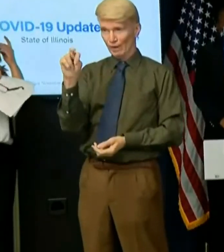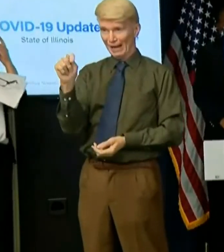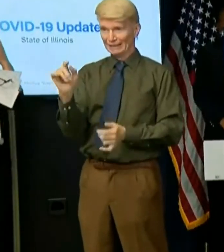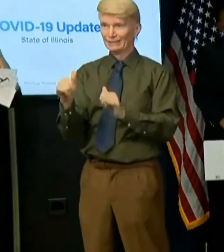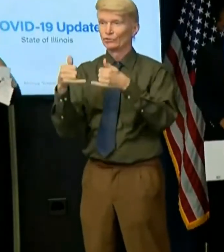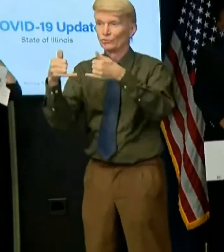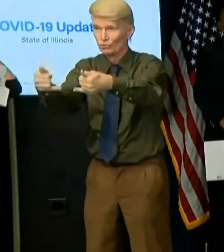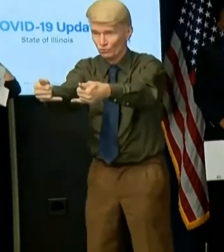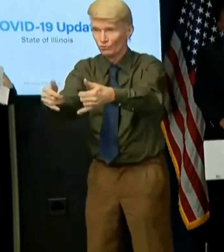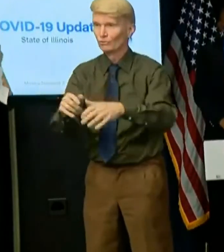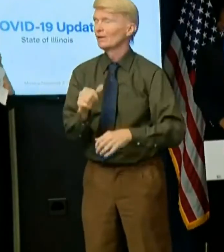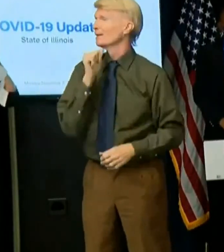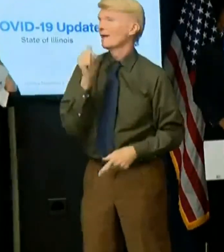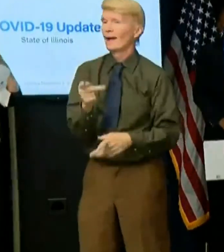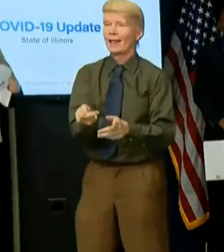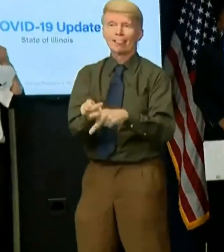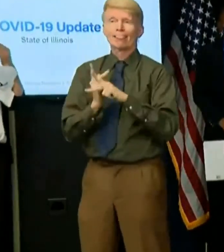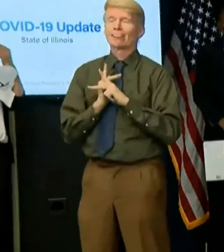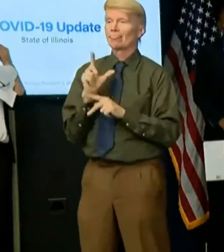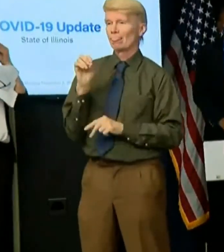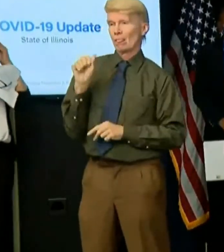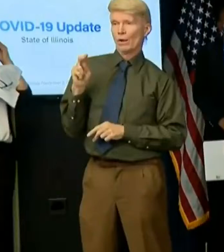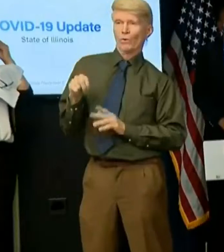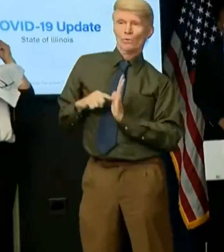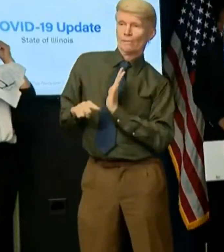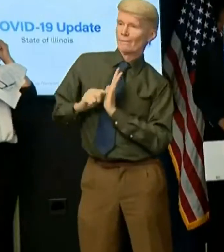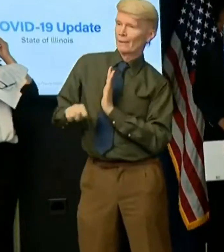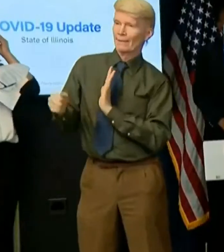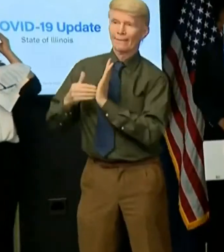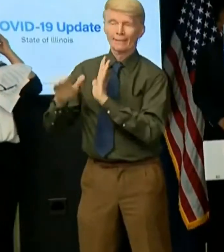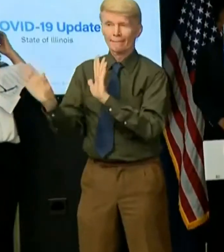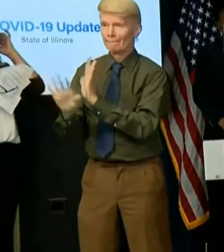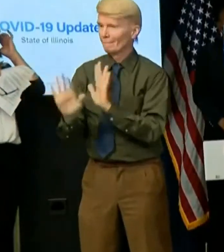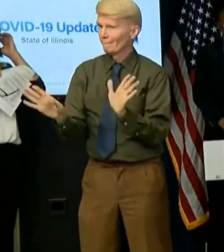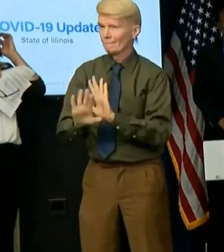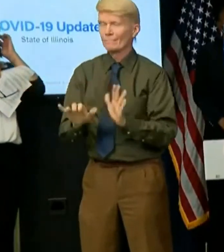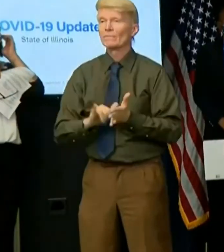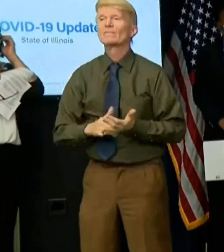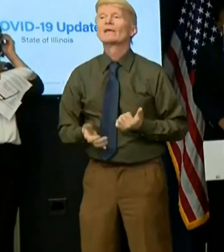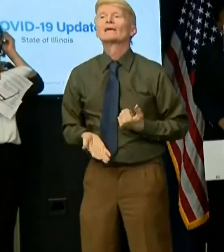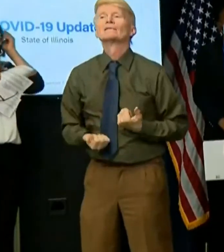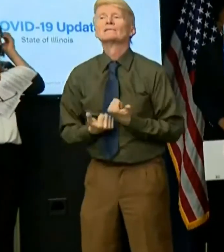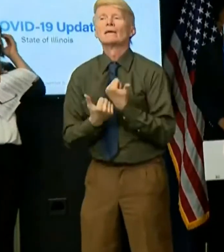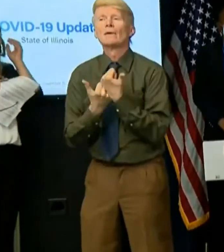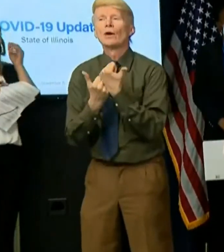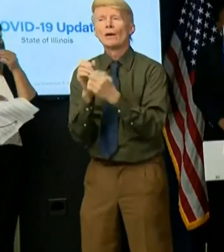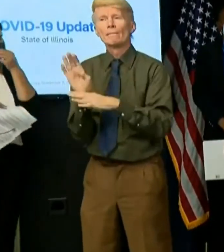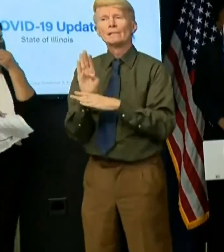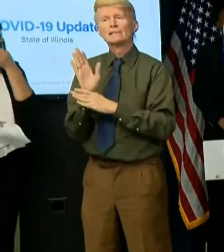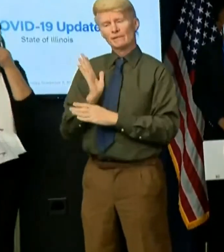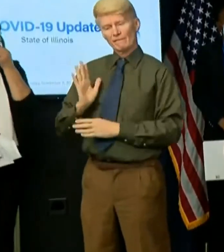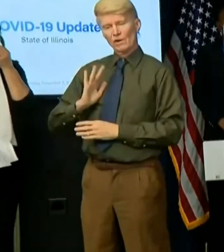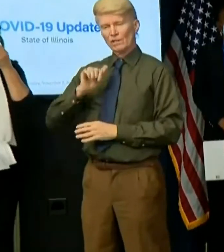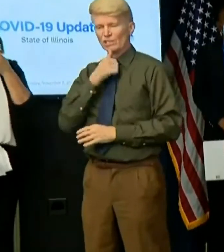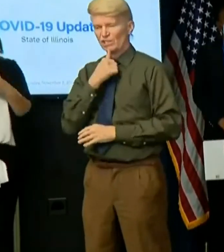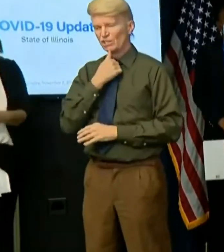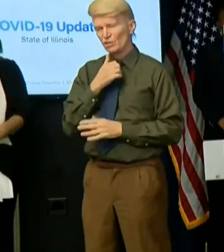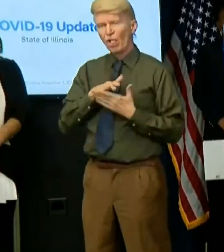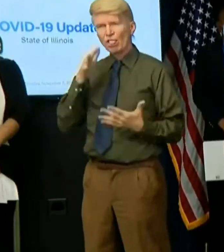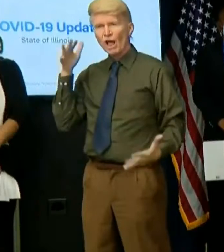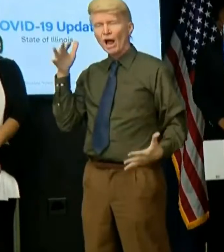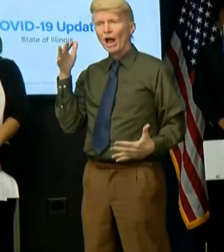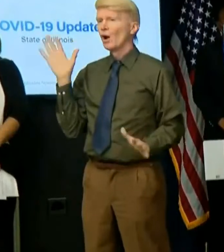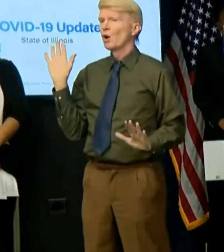And this is very important because it is again, supporting the businesses that have felt the hardest pain during this